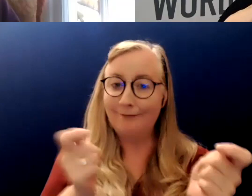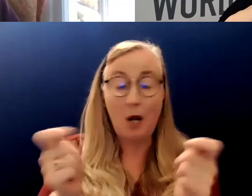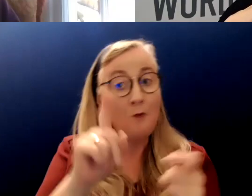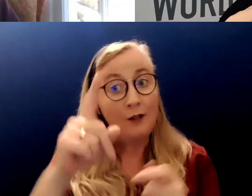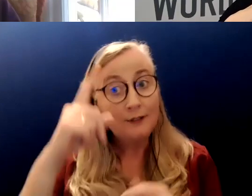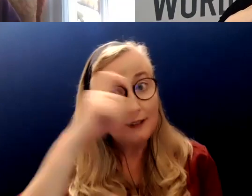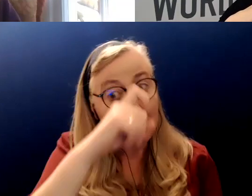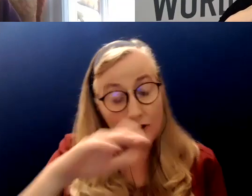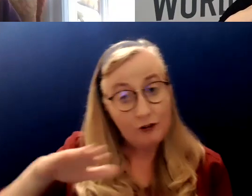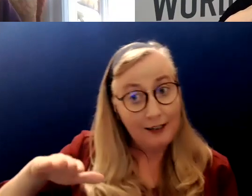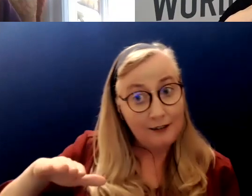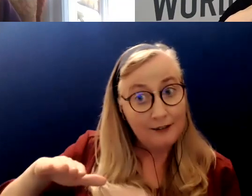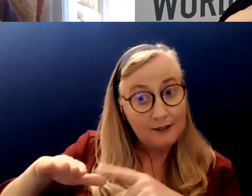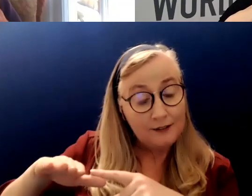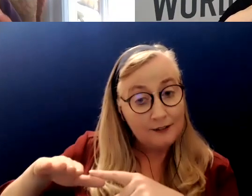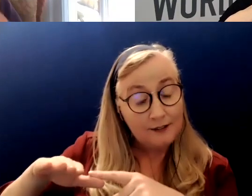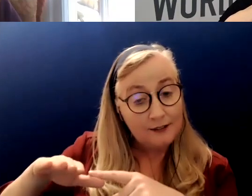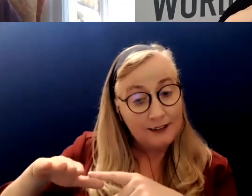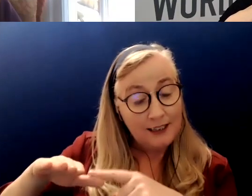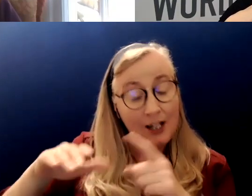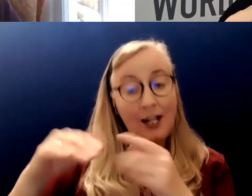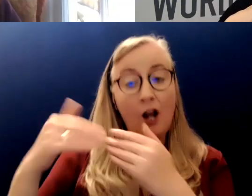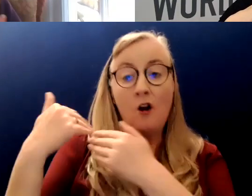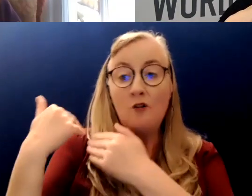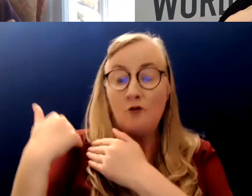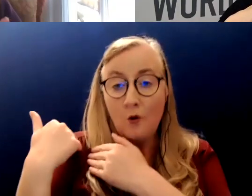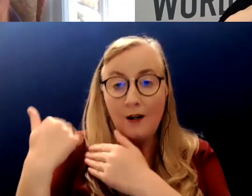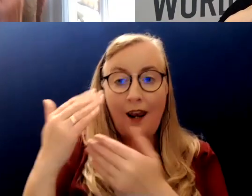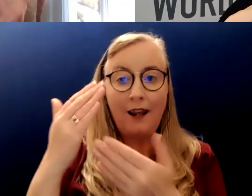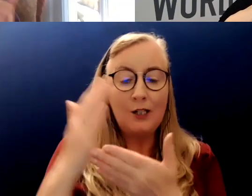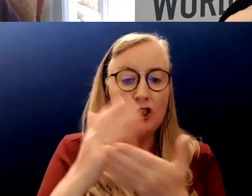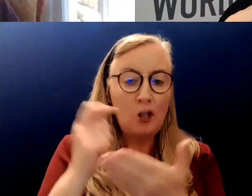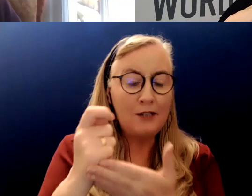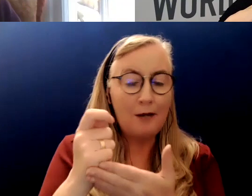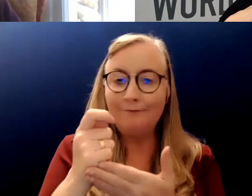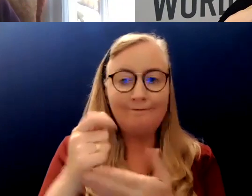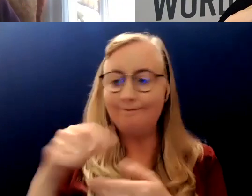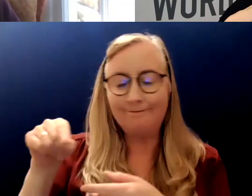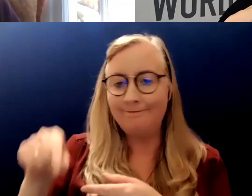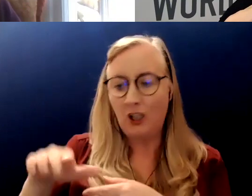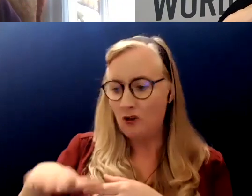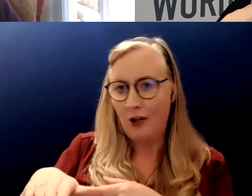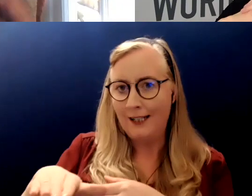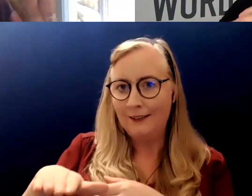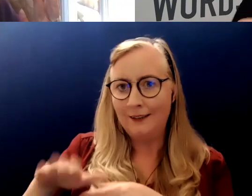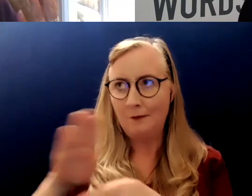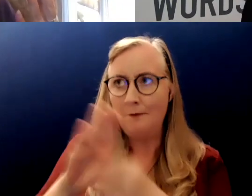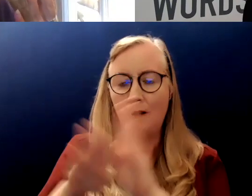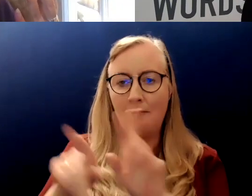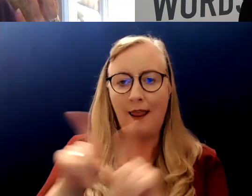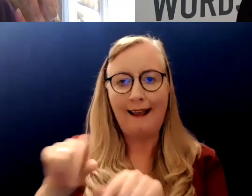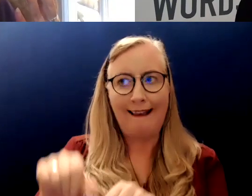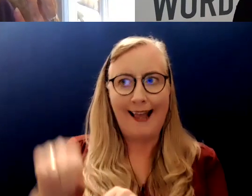but there are roles that you're put in sometimes where it's too adult for a child to have to